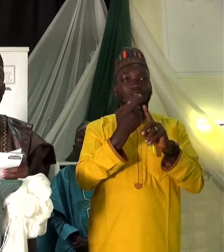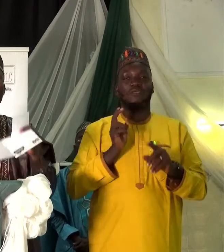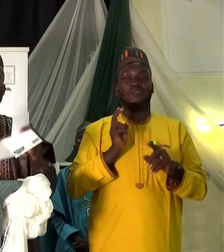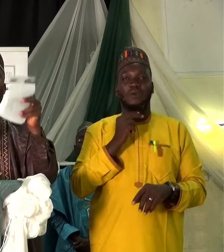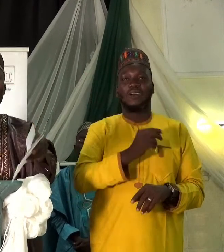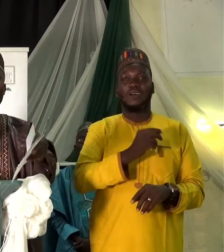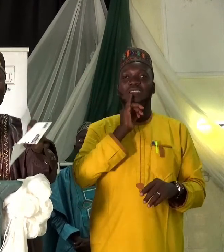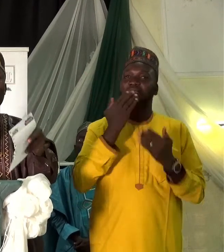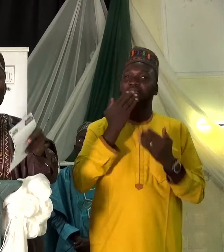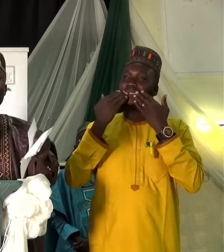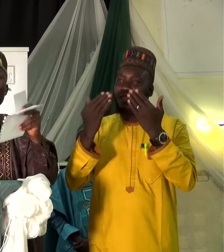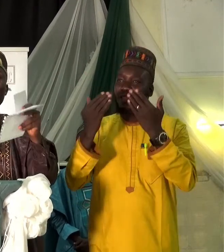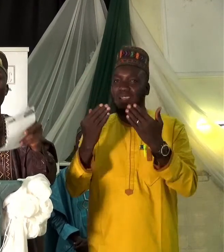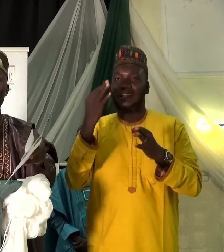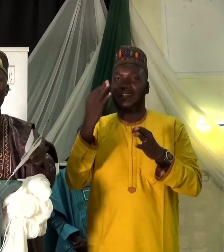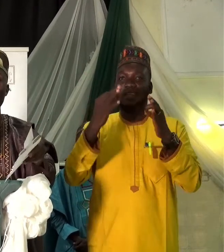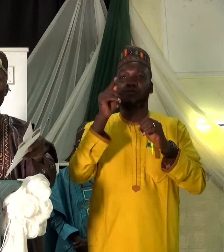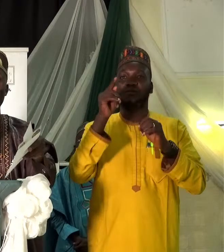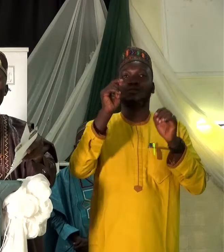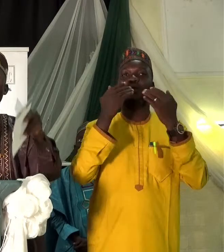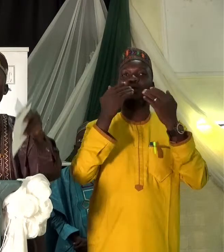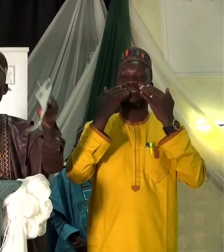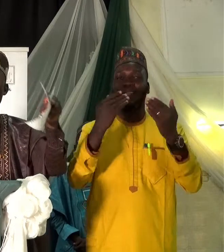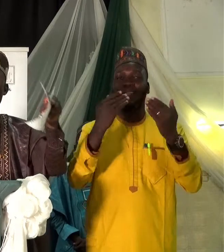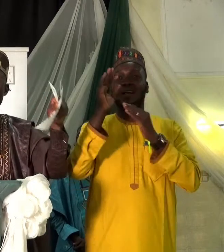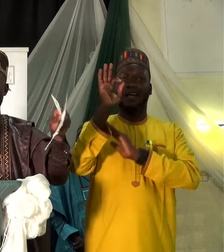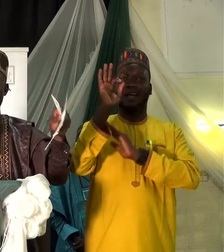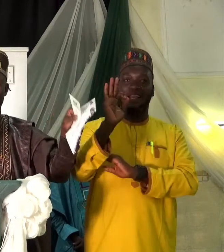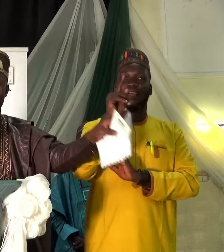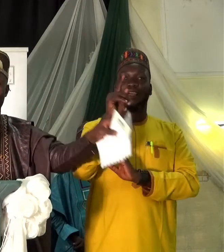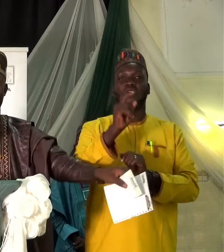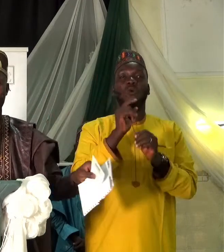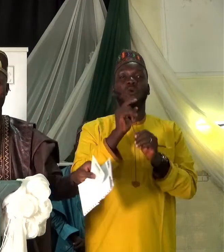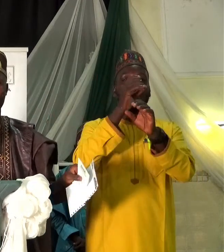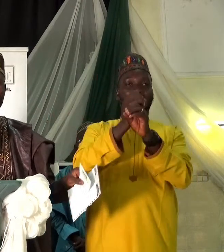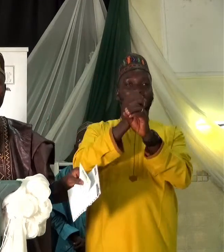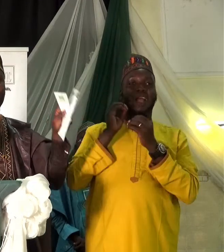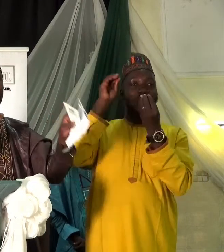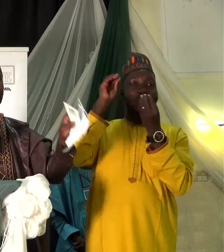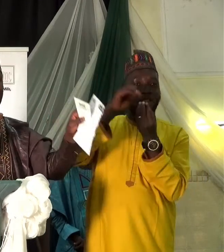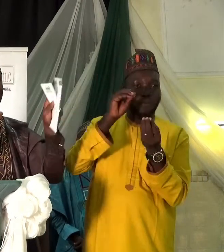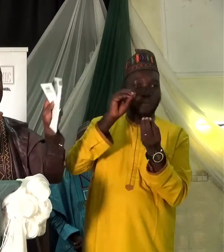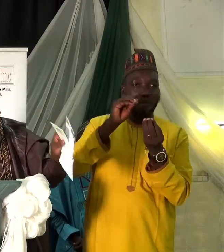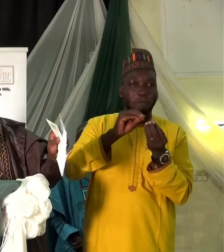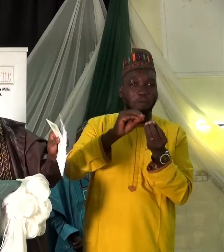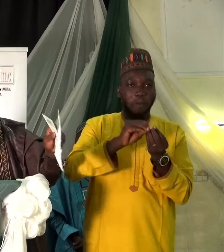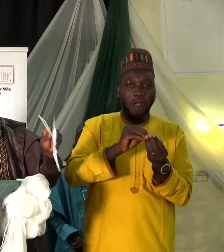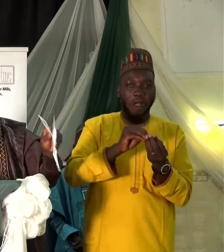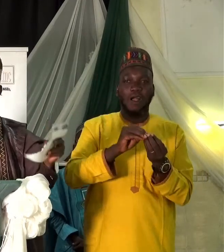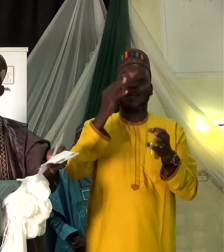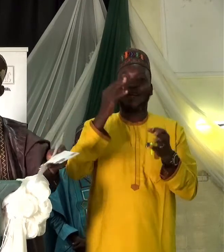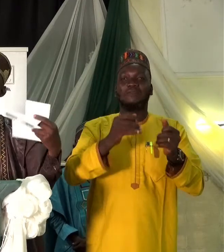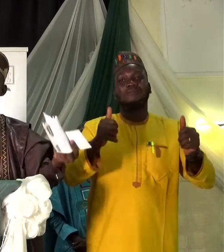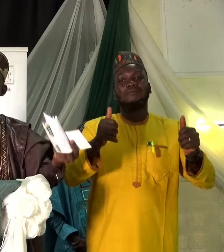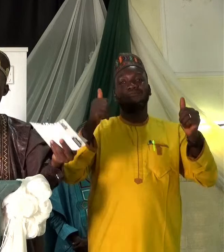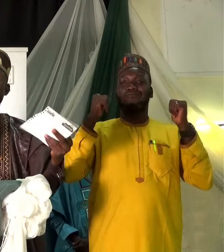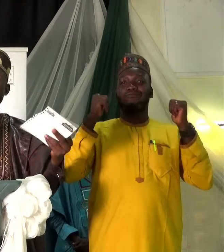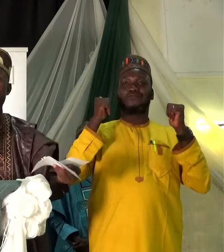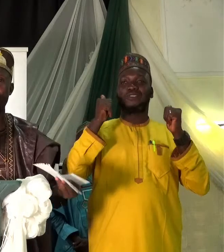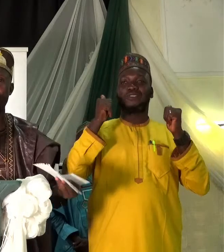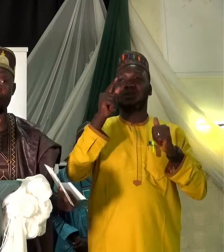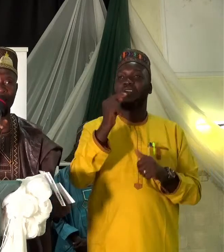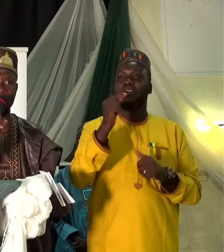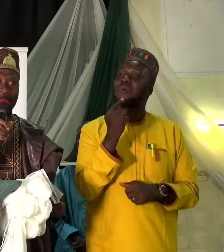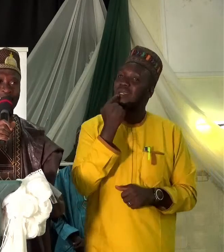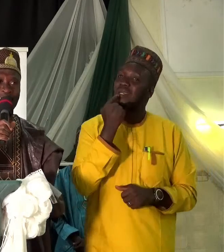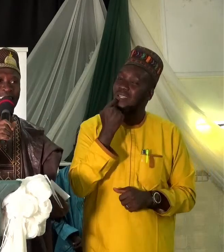eni ba dupe ore yo gba mi ran Eni ti o gupe yo saba